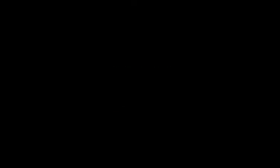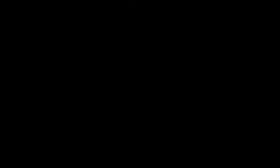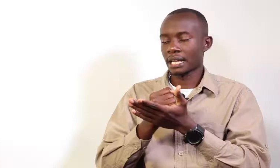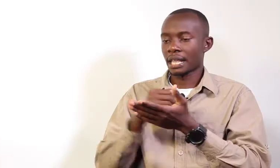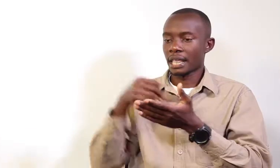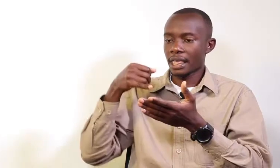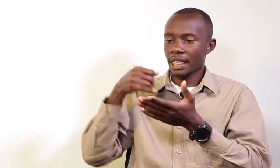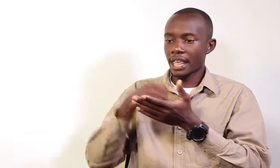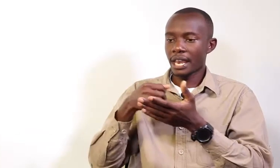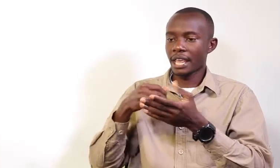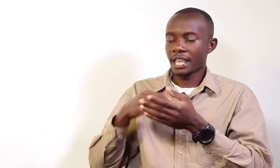And inclusive,